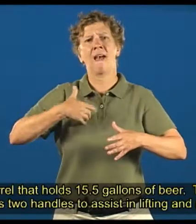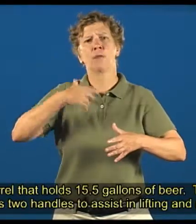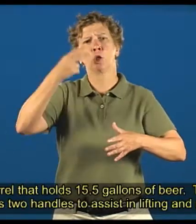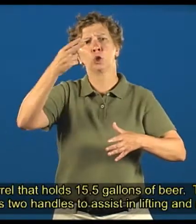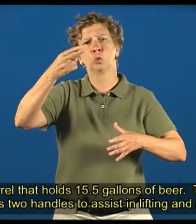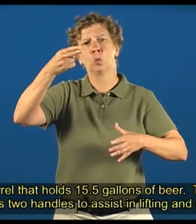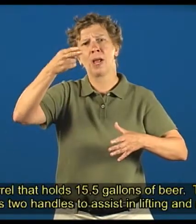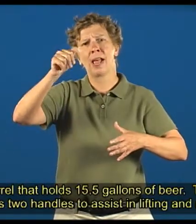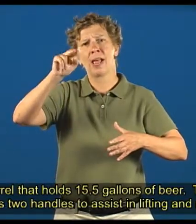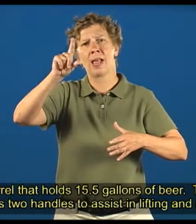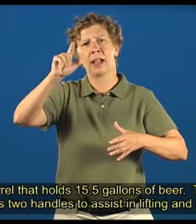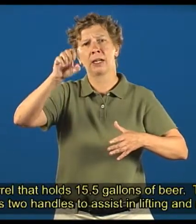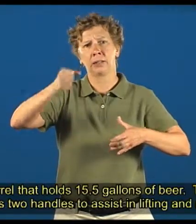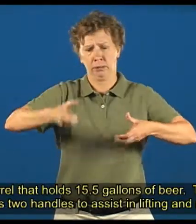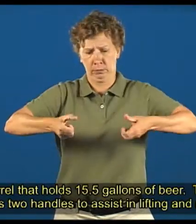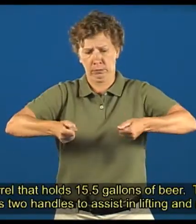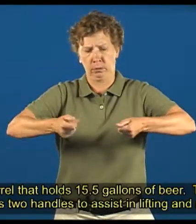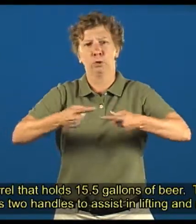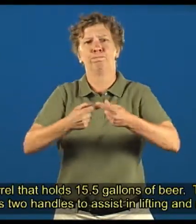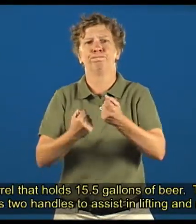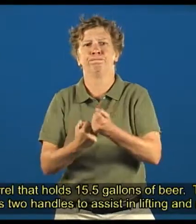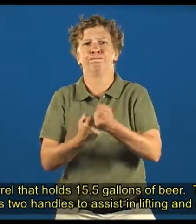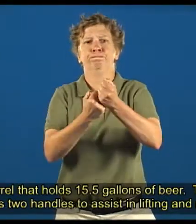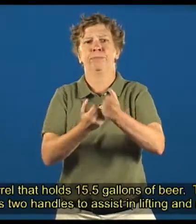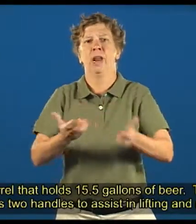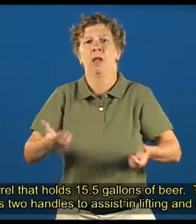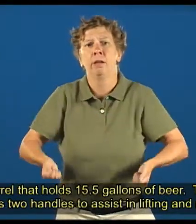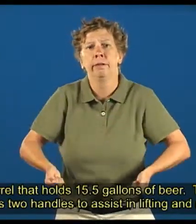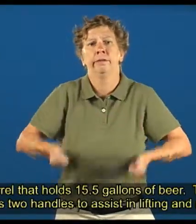keg has 2 handles to assist in lifting and moving.